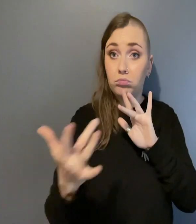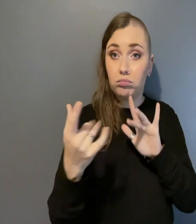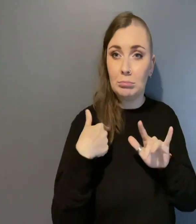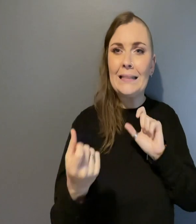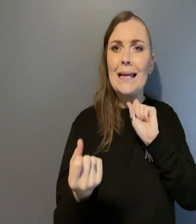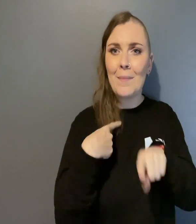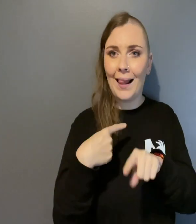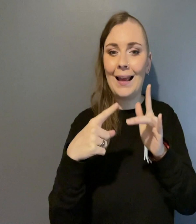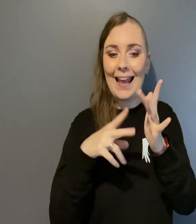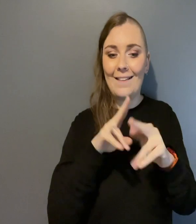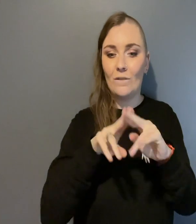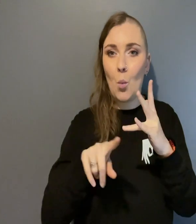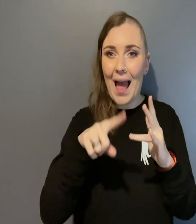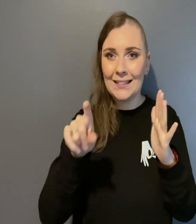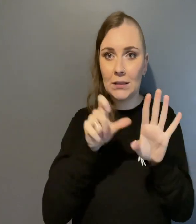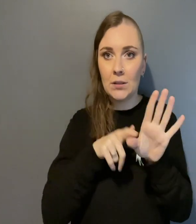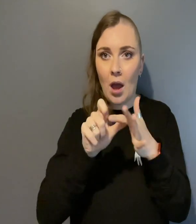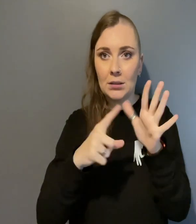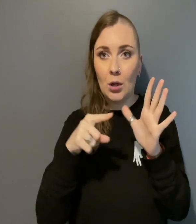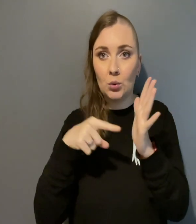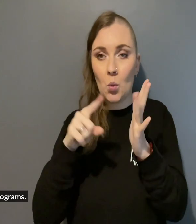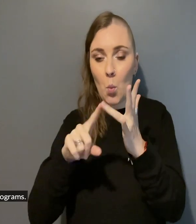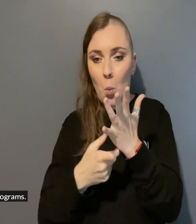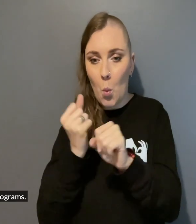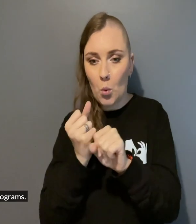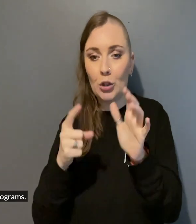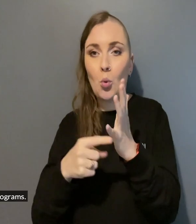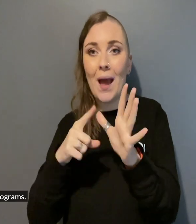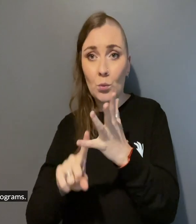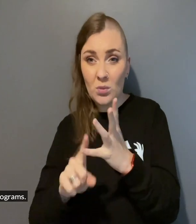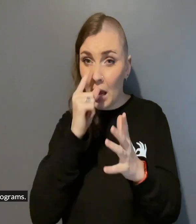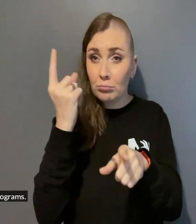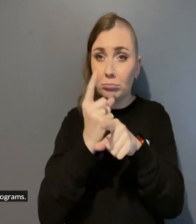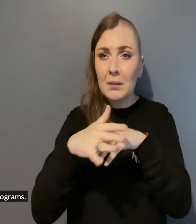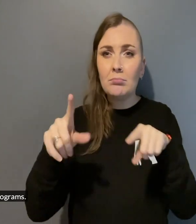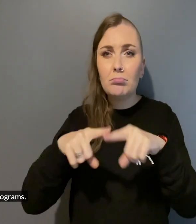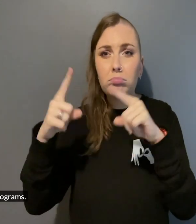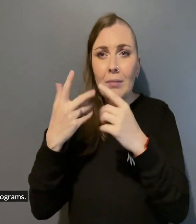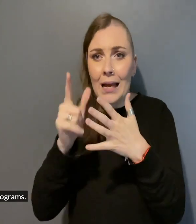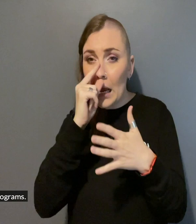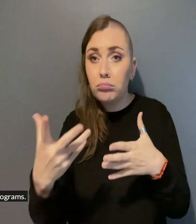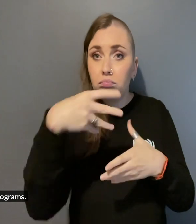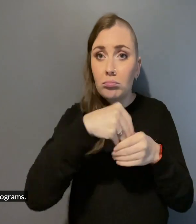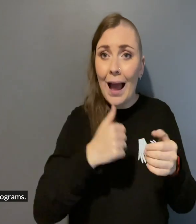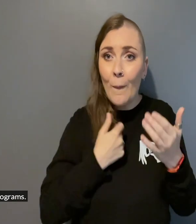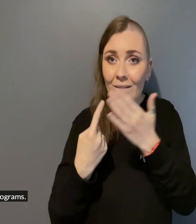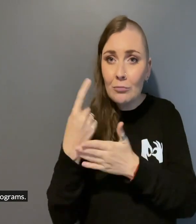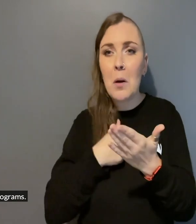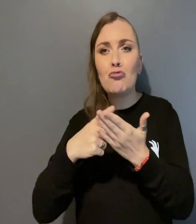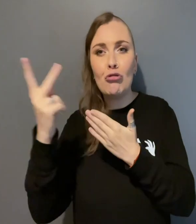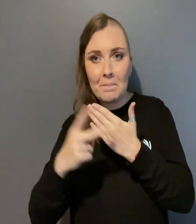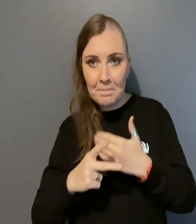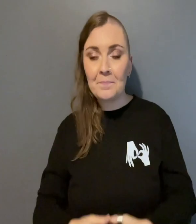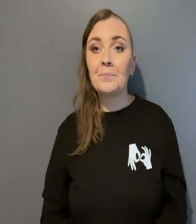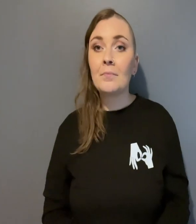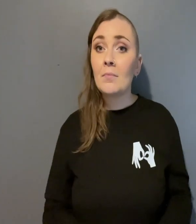by email on info at cider.org.au to talk about the different ways you can get involved with cider, our events and our programs.